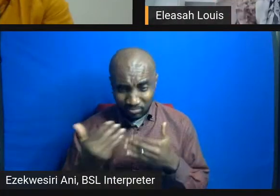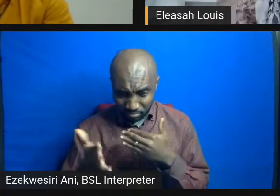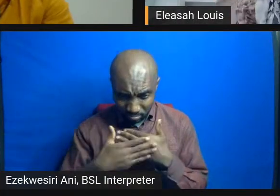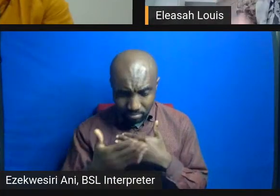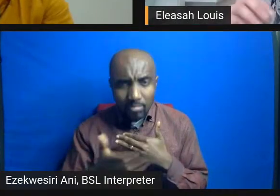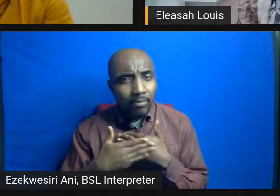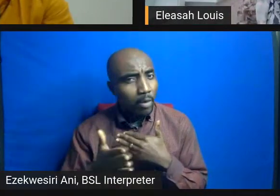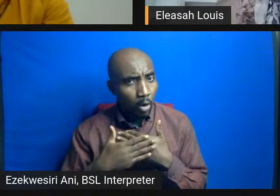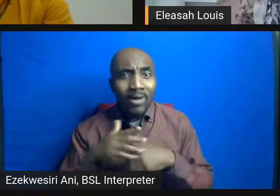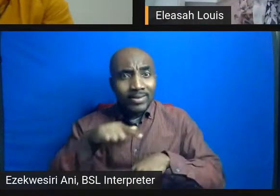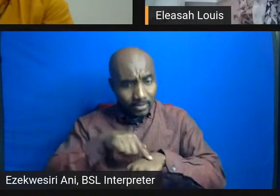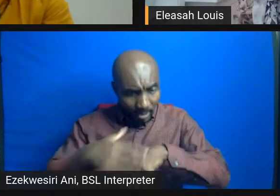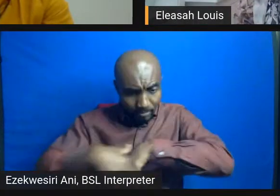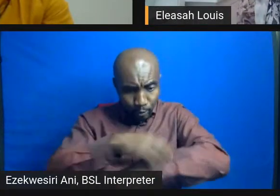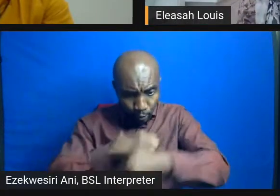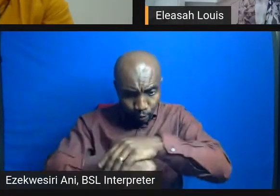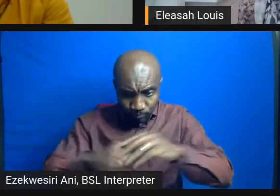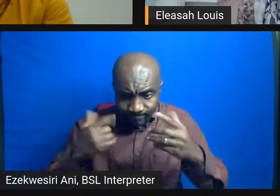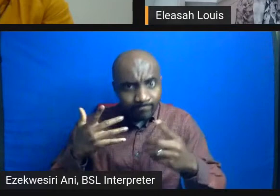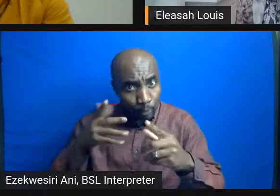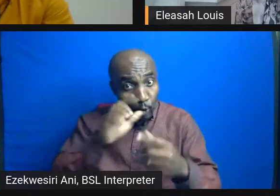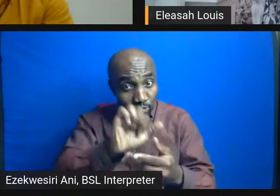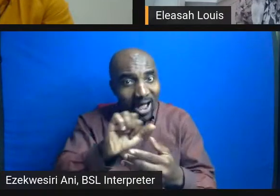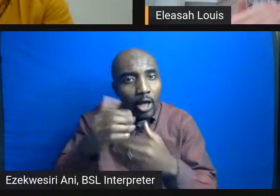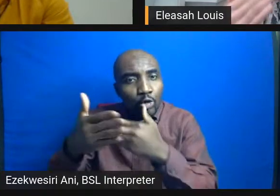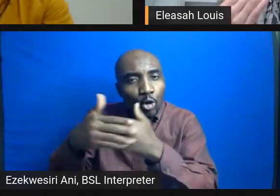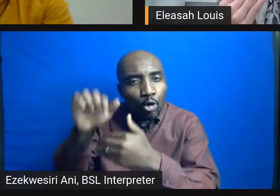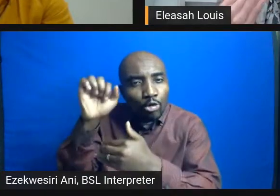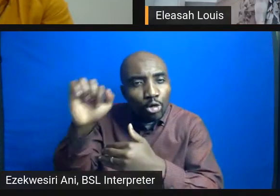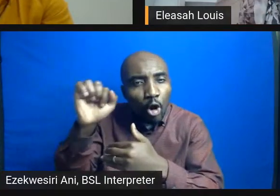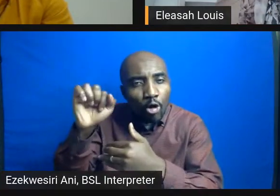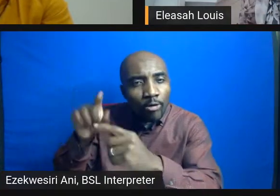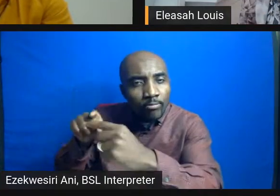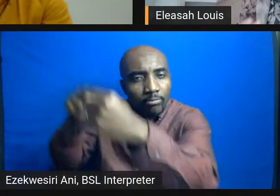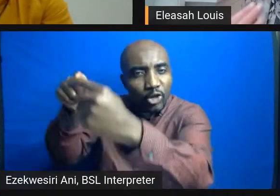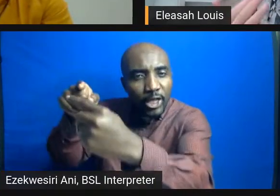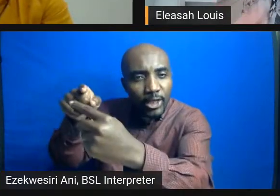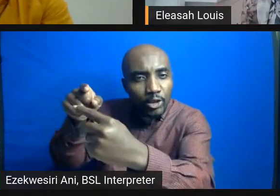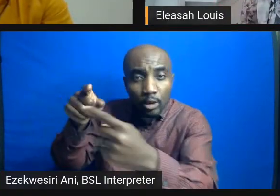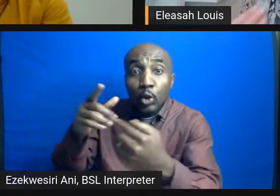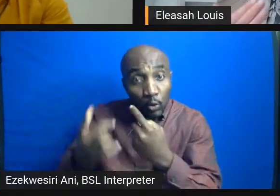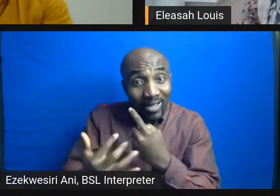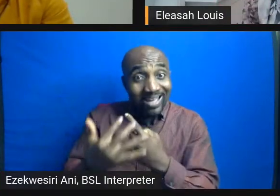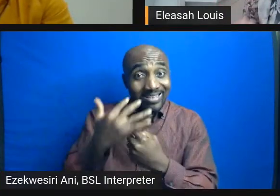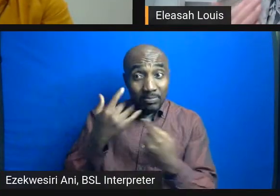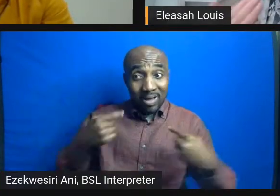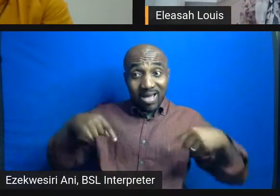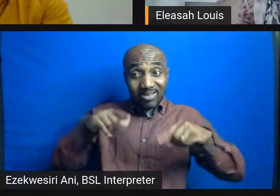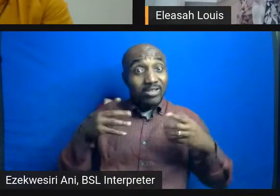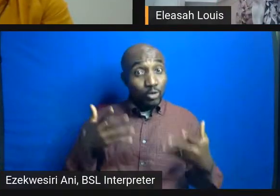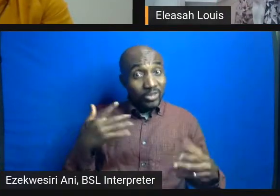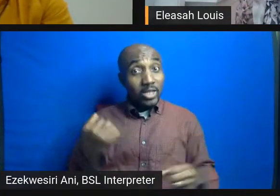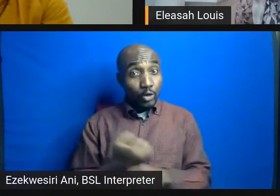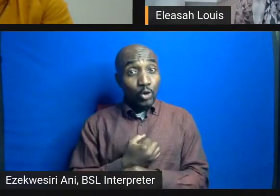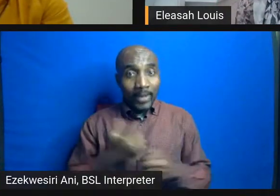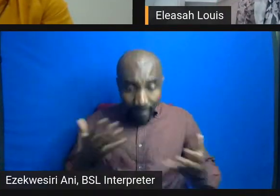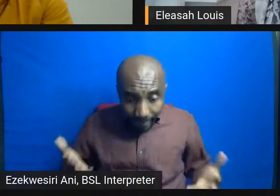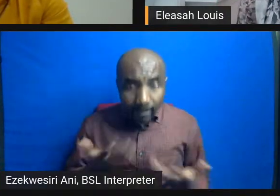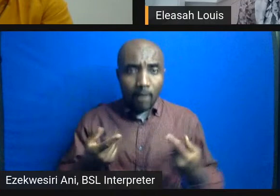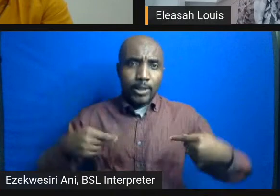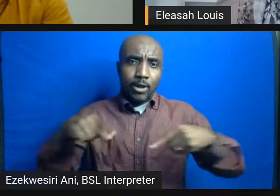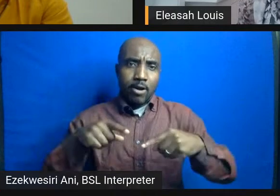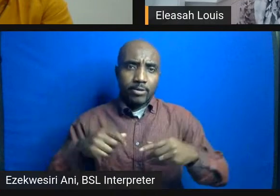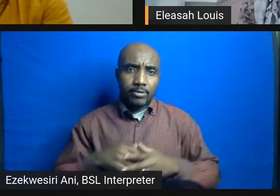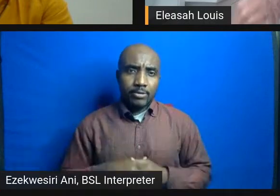to just get on, knock at the door, as you said. And I feel that you've really inspired us today to do that and encouraged us,